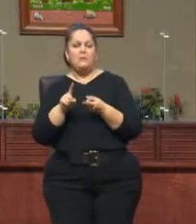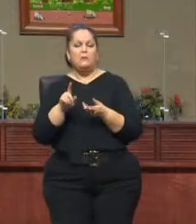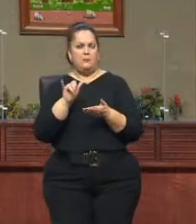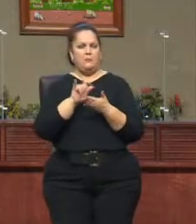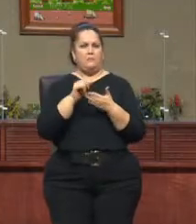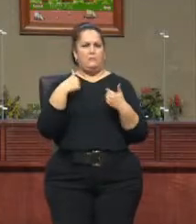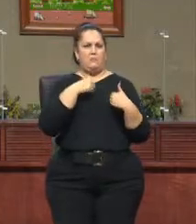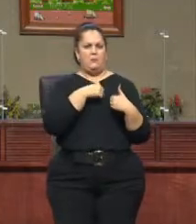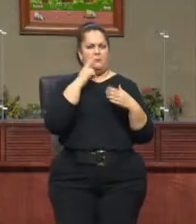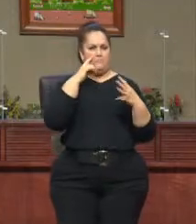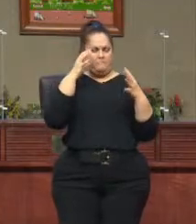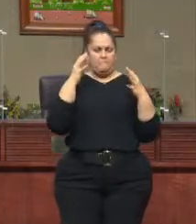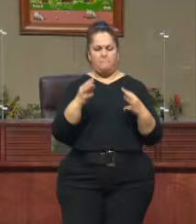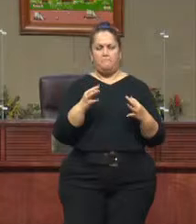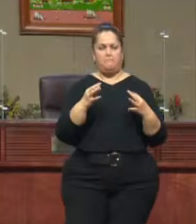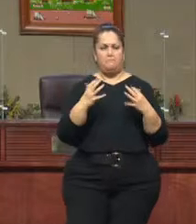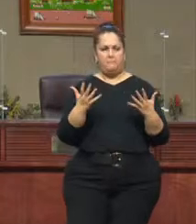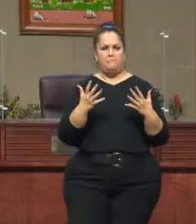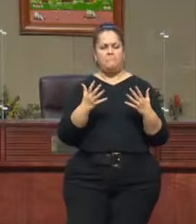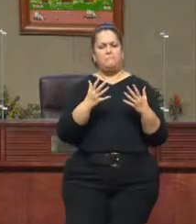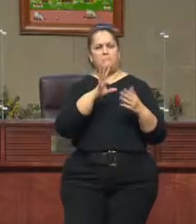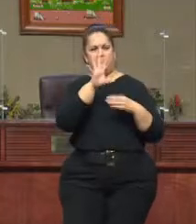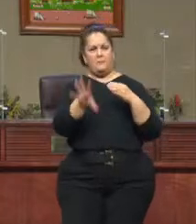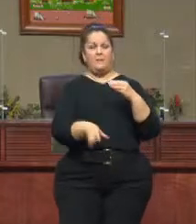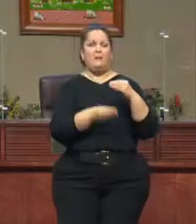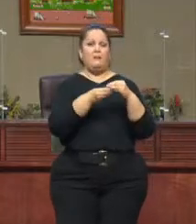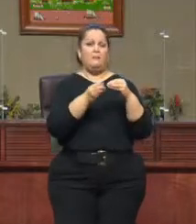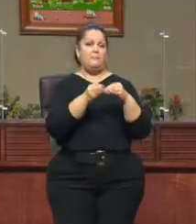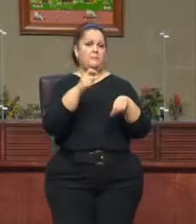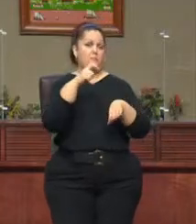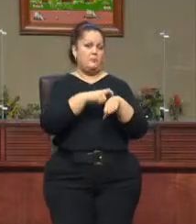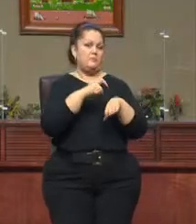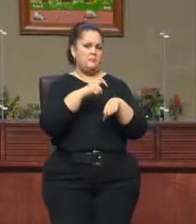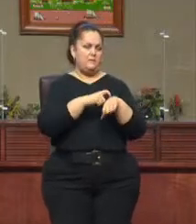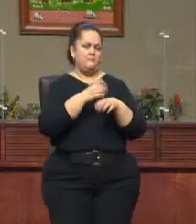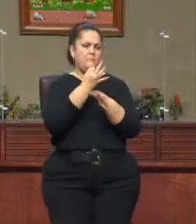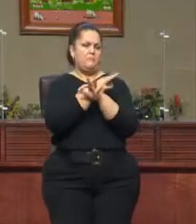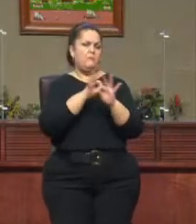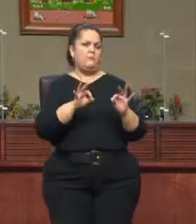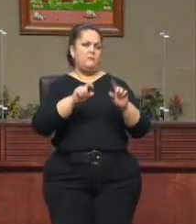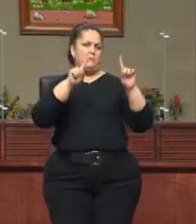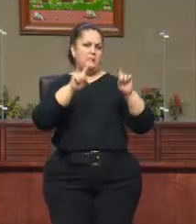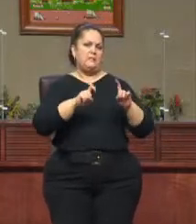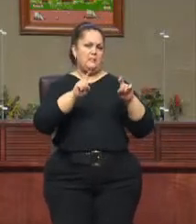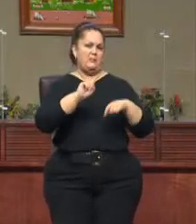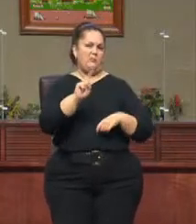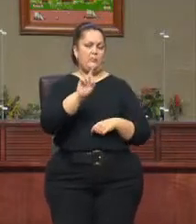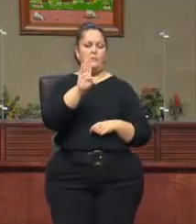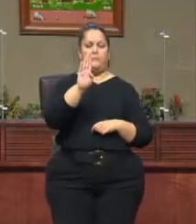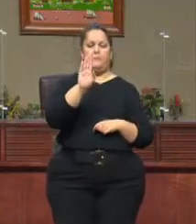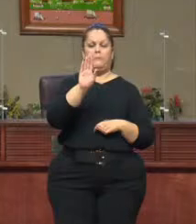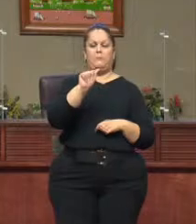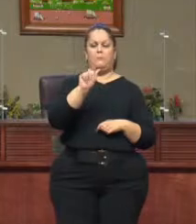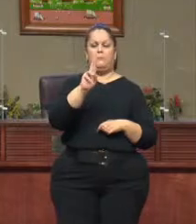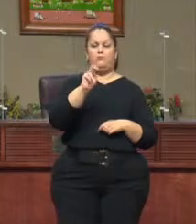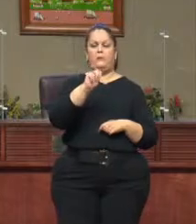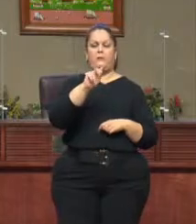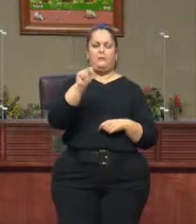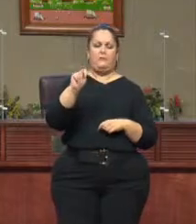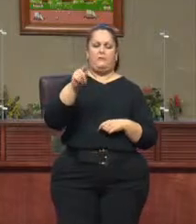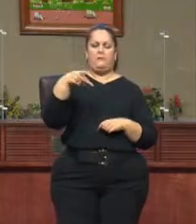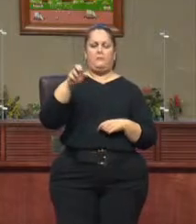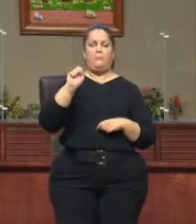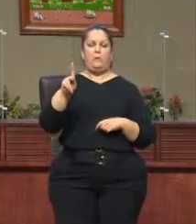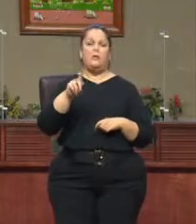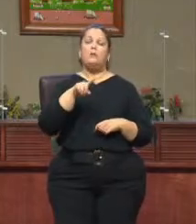have decided to extend free coronavirus testing at Barnett Park. As you all know, it was due